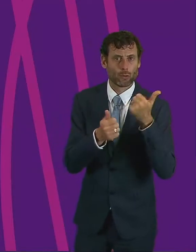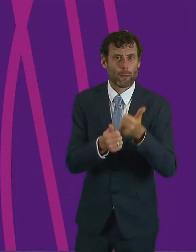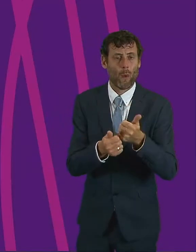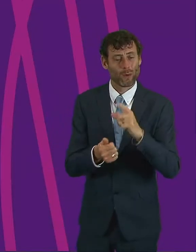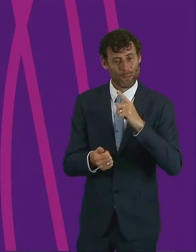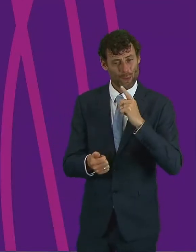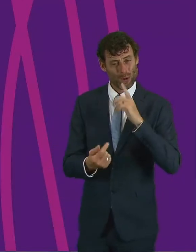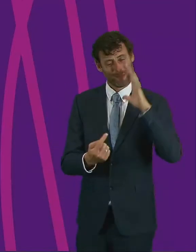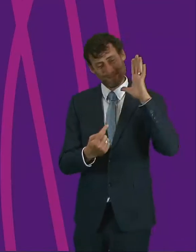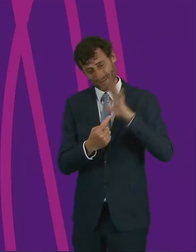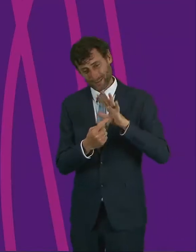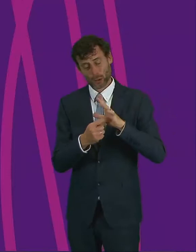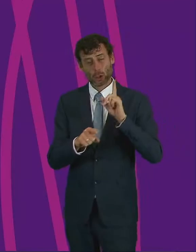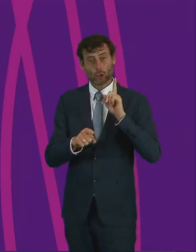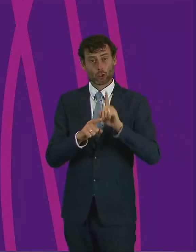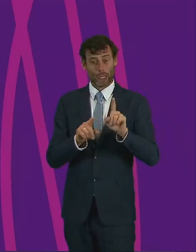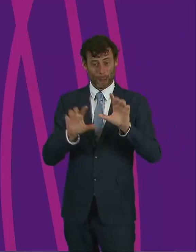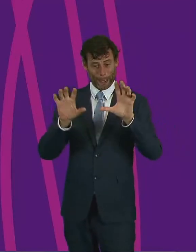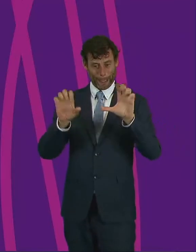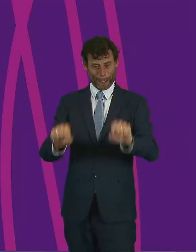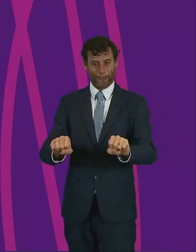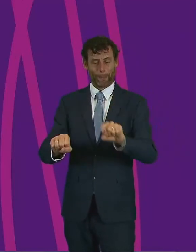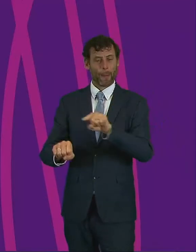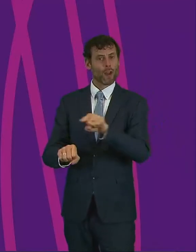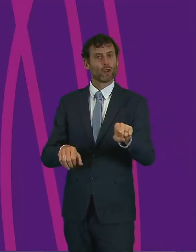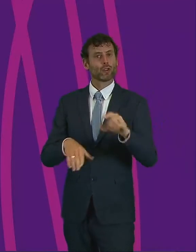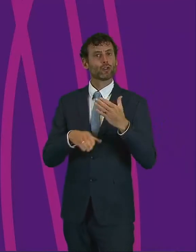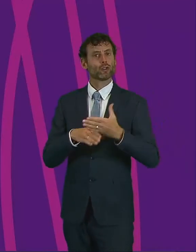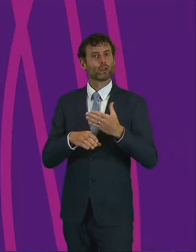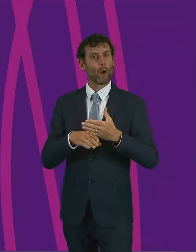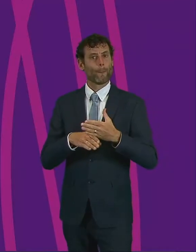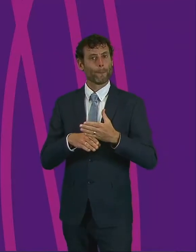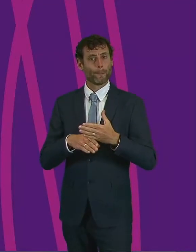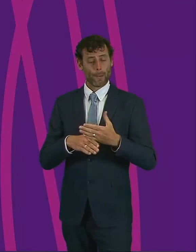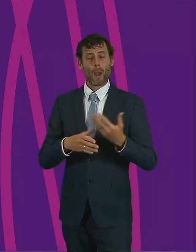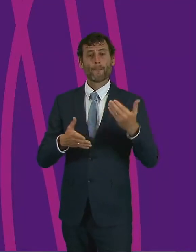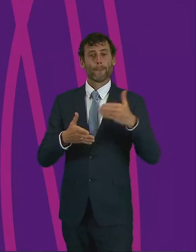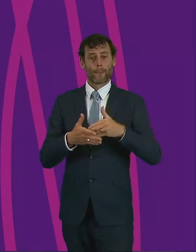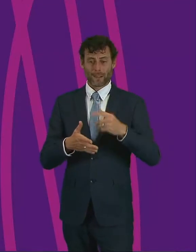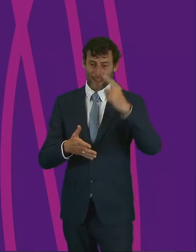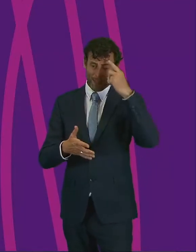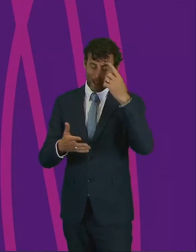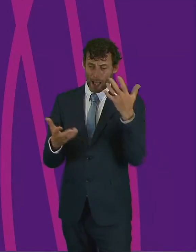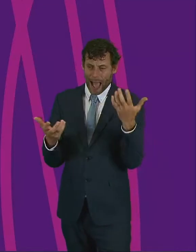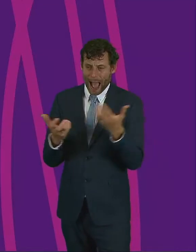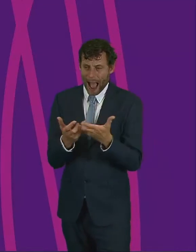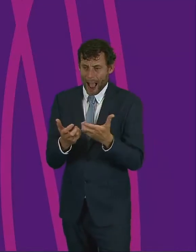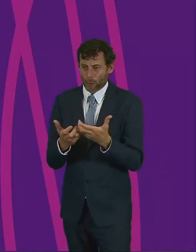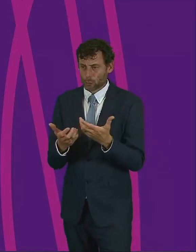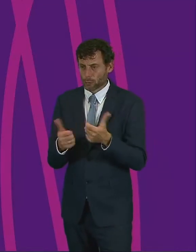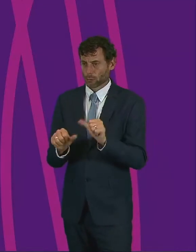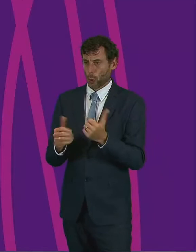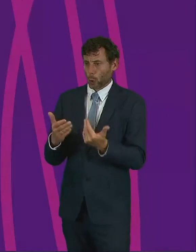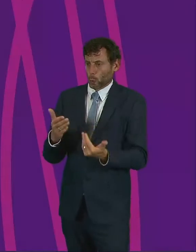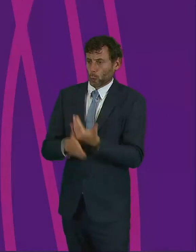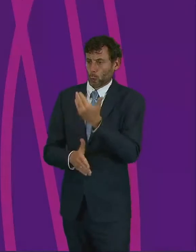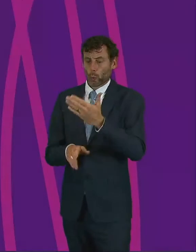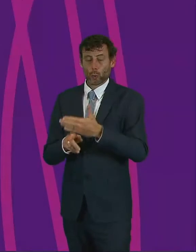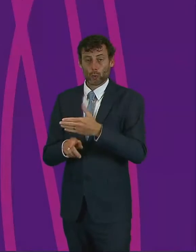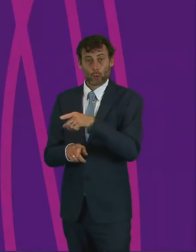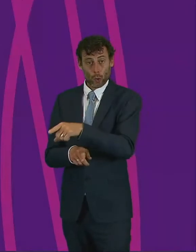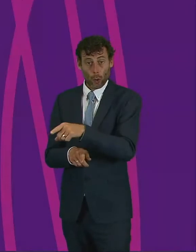to ensure that people stay in work and that we create new jobs for those that have already been made redundant.